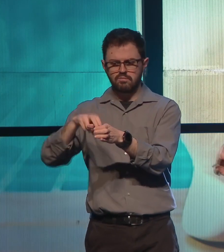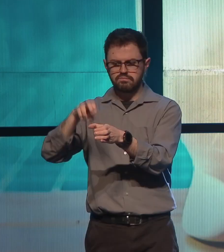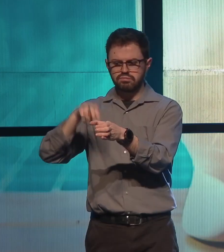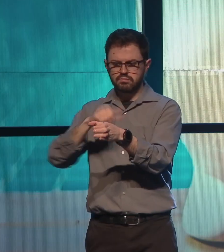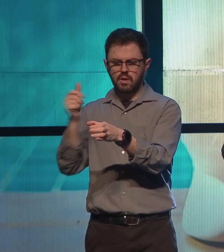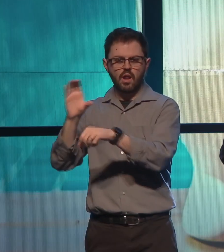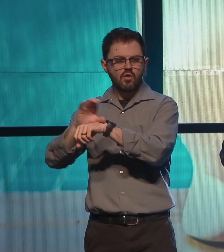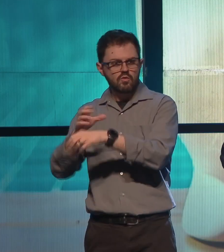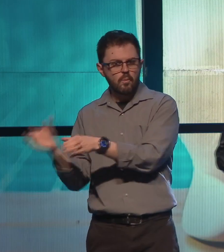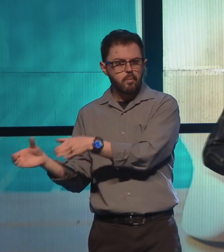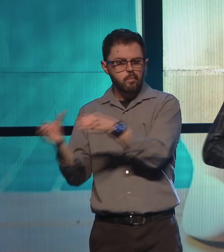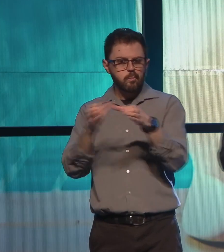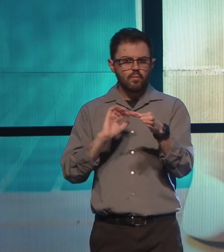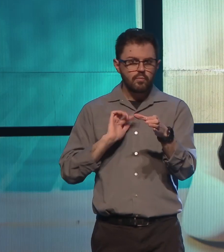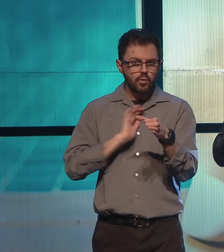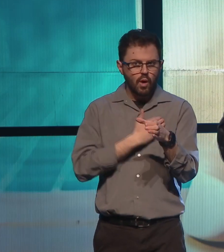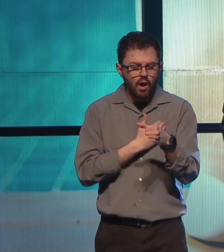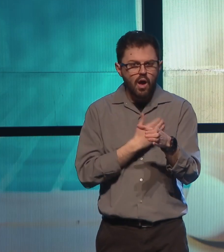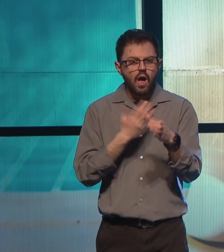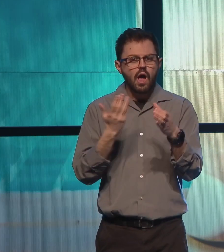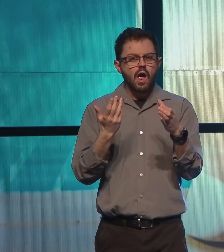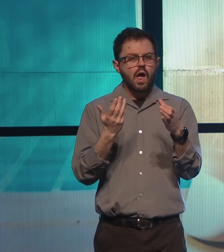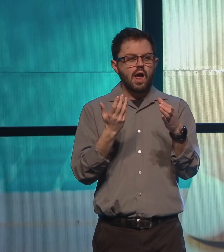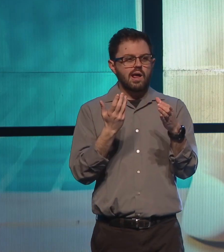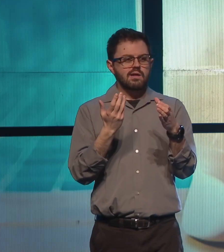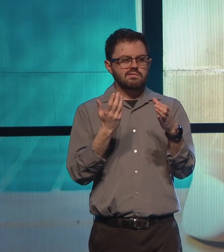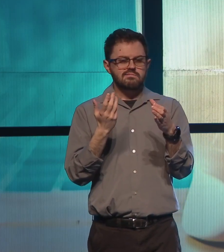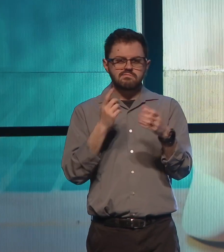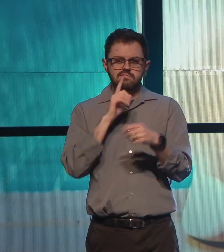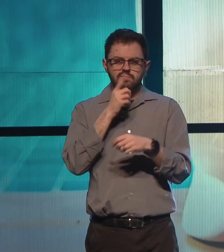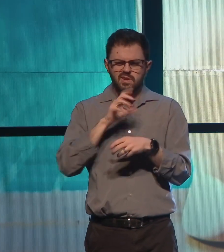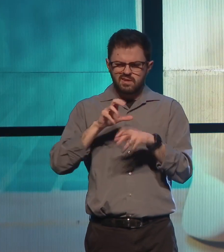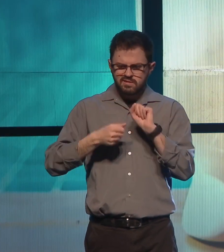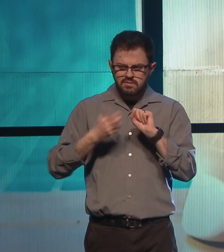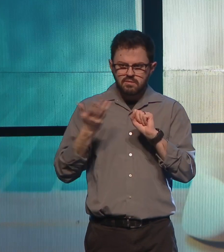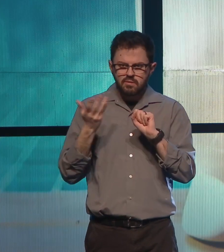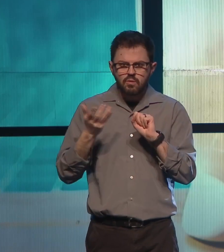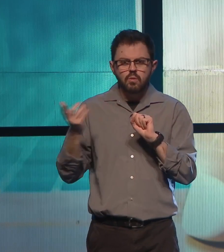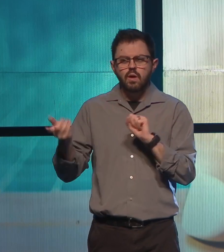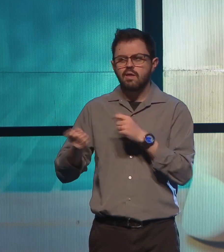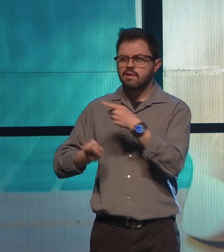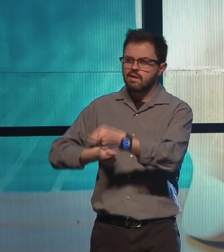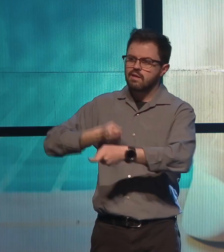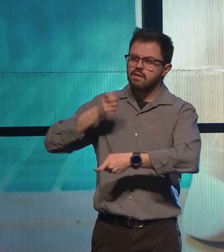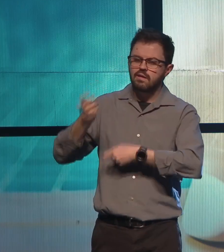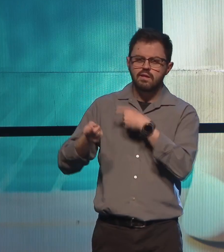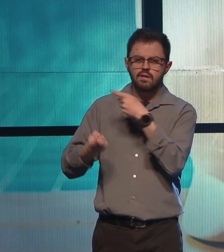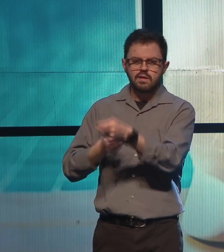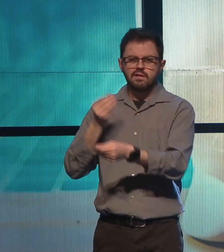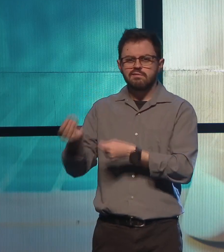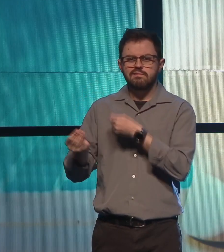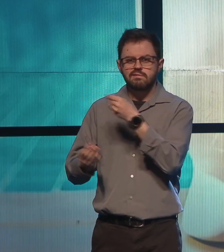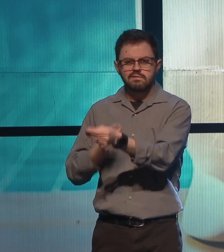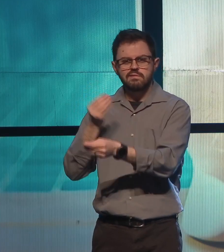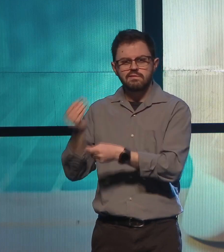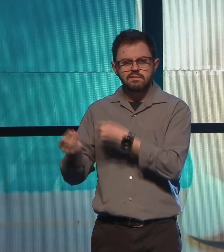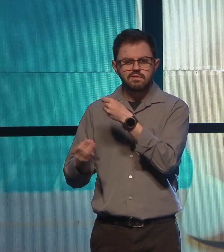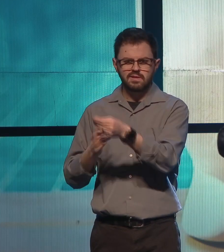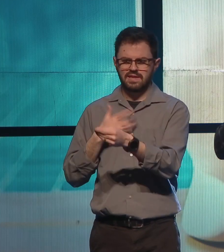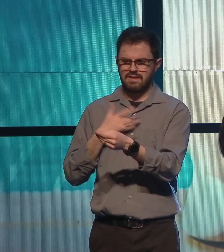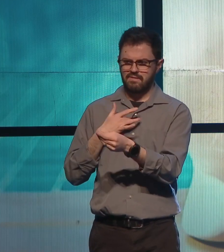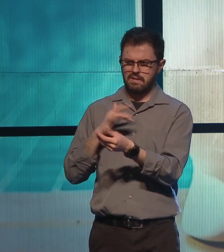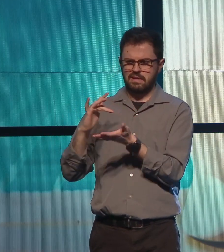at the heart of what they were struggling with was they had just been really manipulated, and they gave and they gave and they gave, and people were they gave